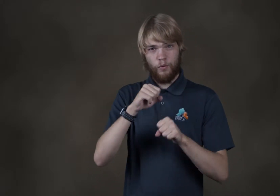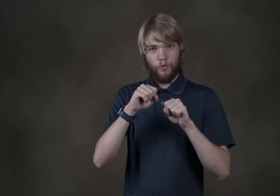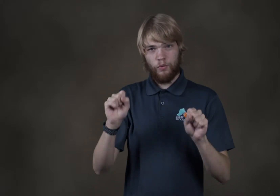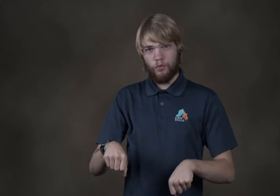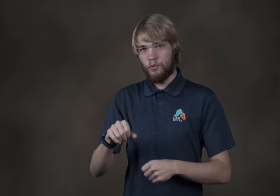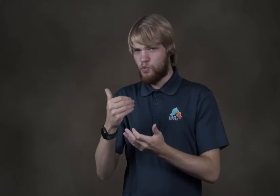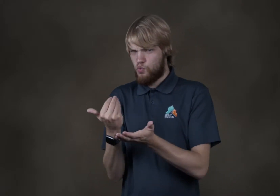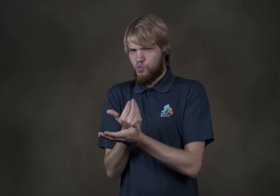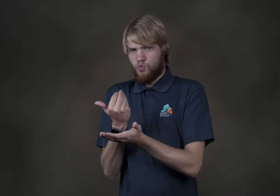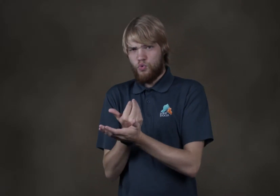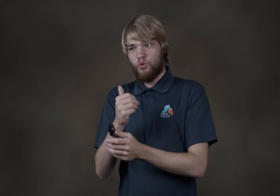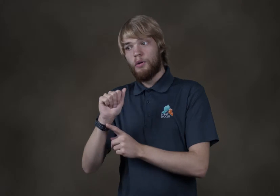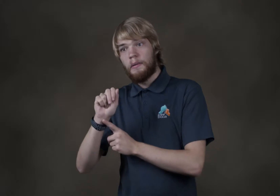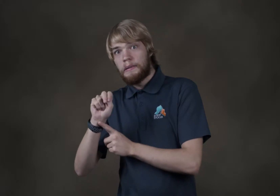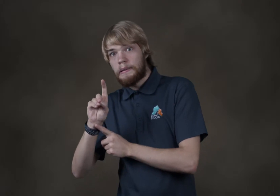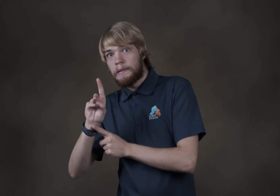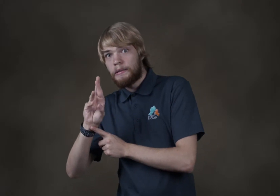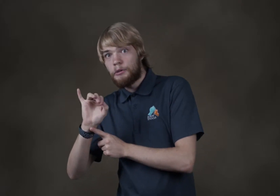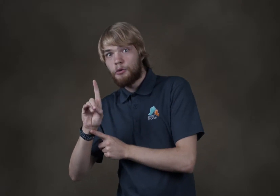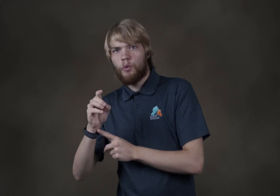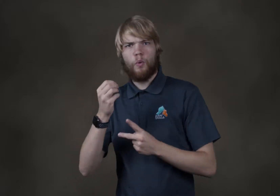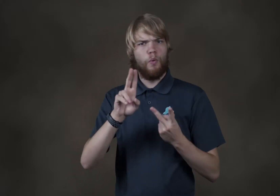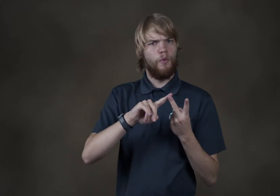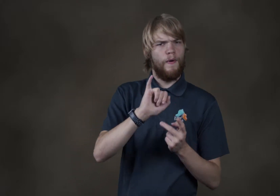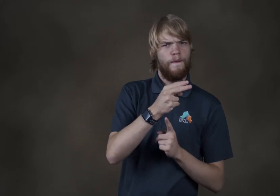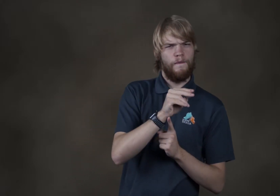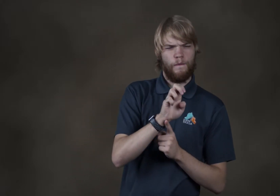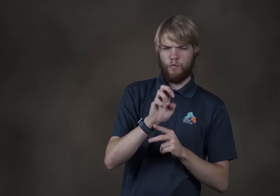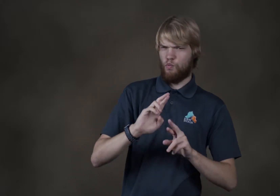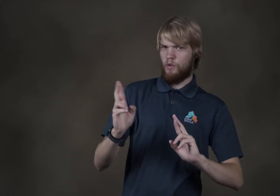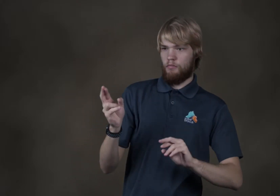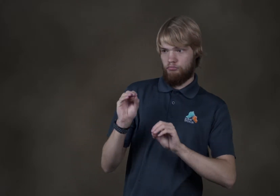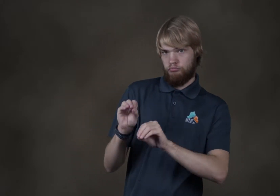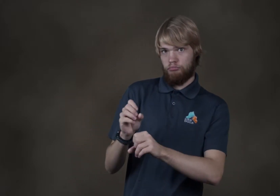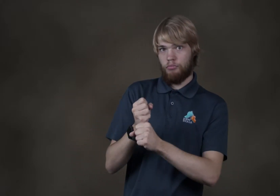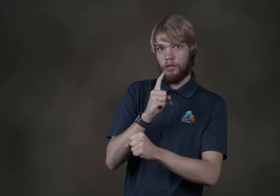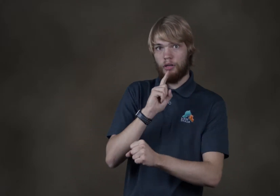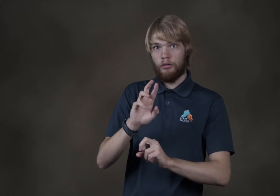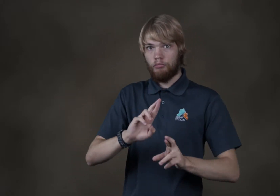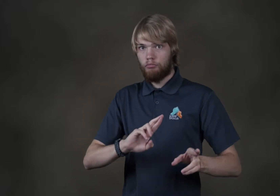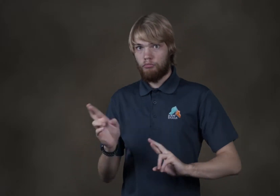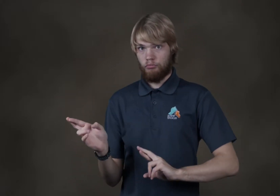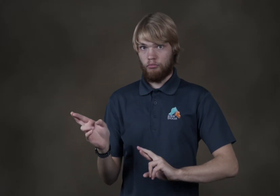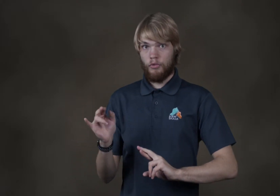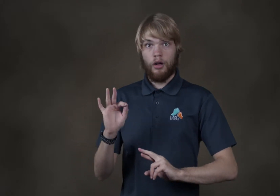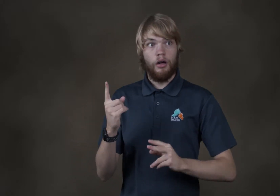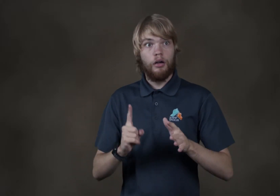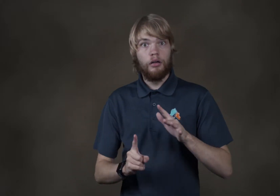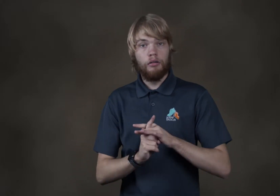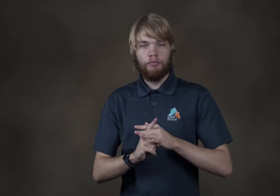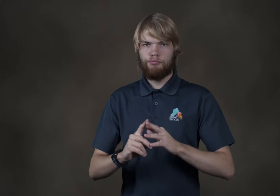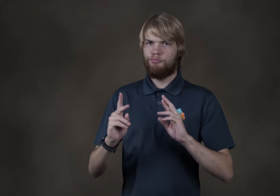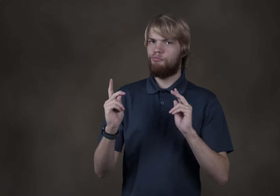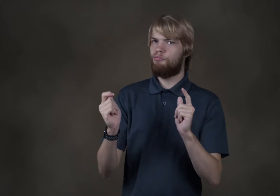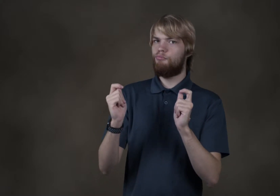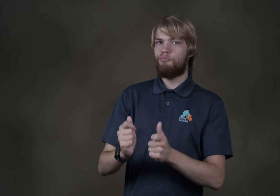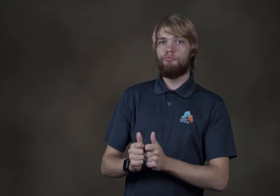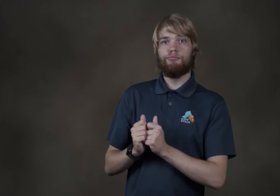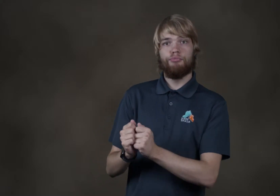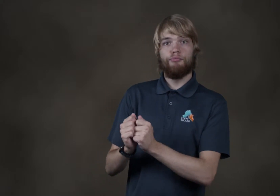few parishes and counties. Most newer phone systems like Android and iPhone have Soft TTY built into the phone, and you just